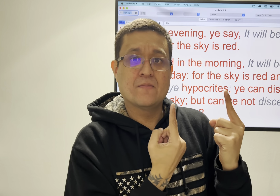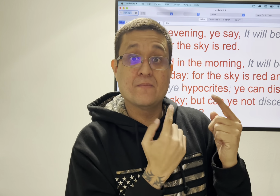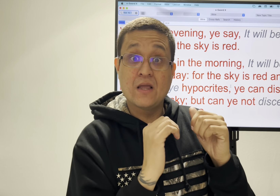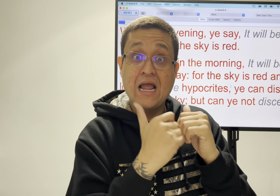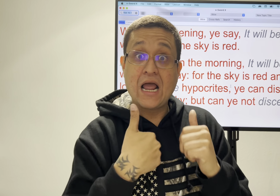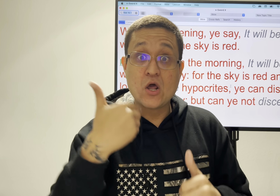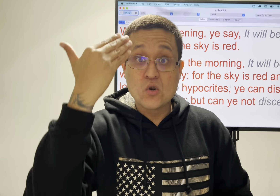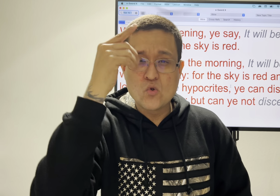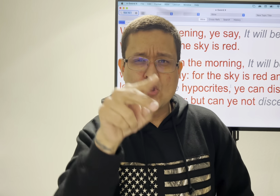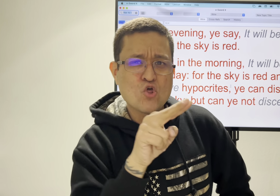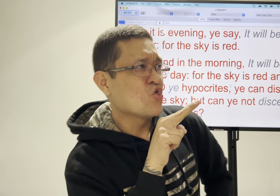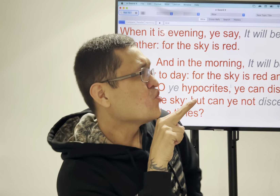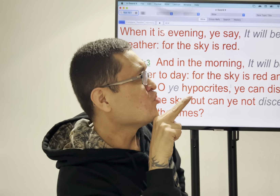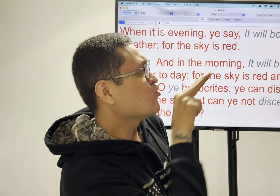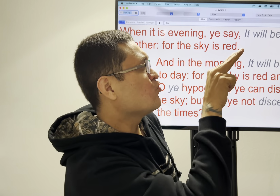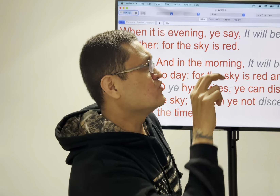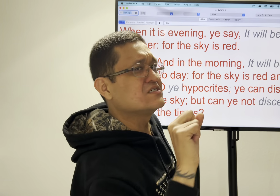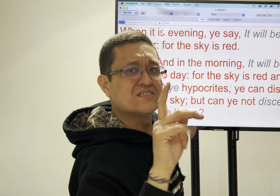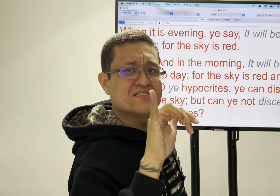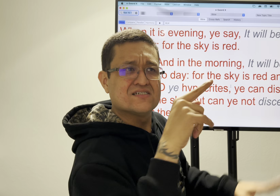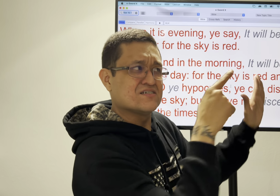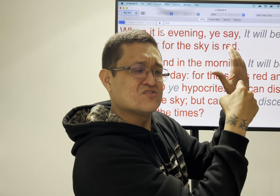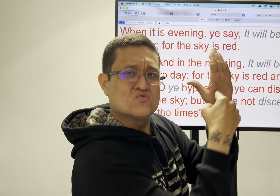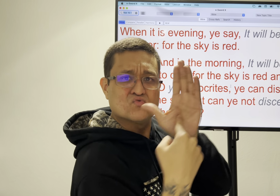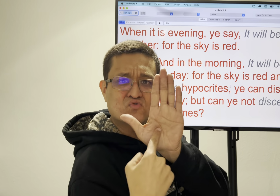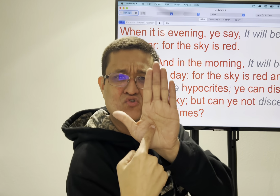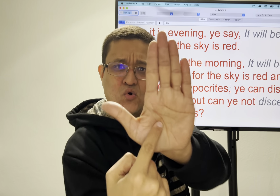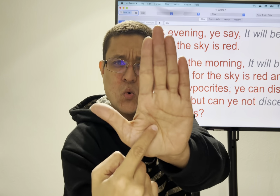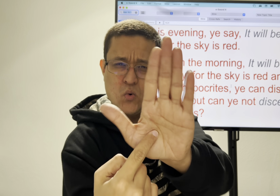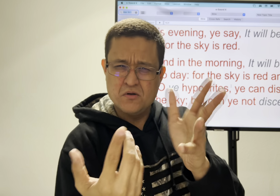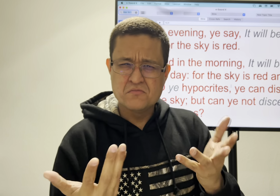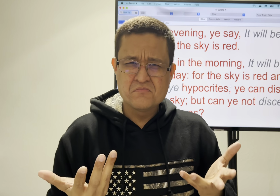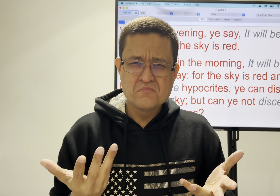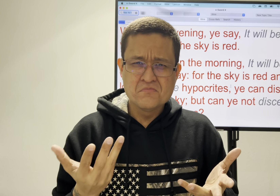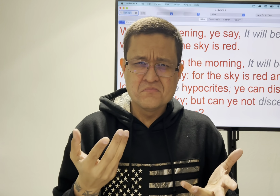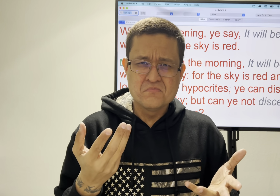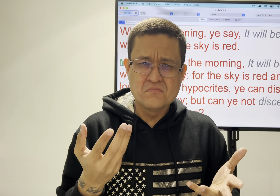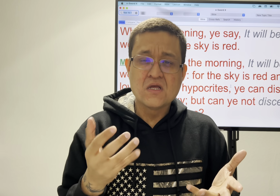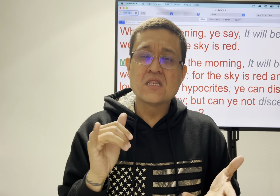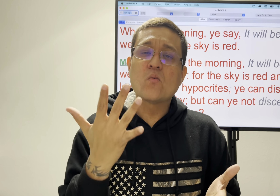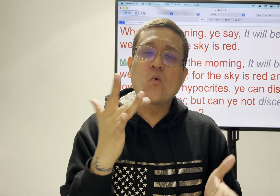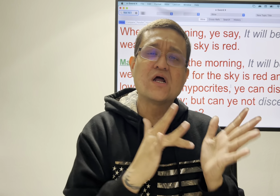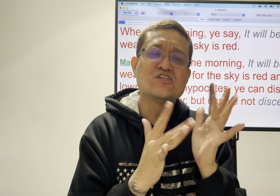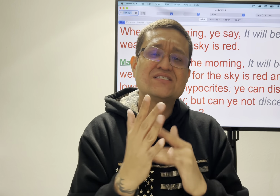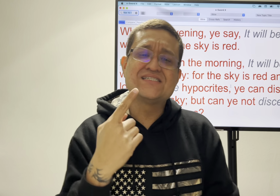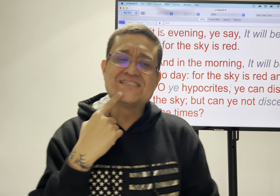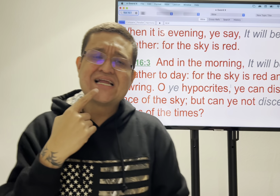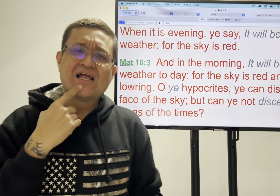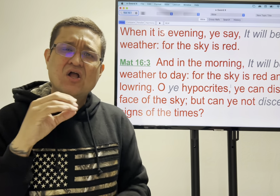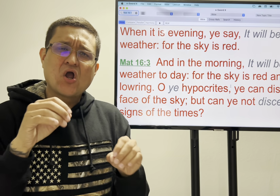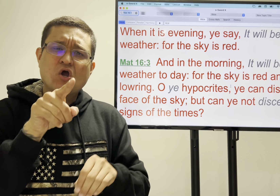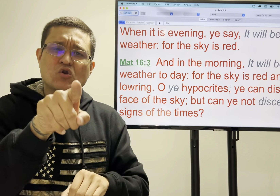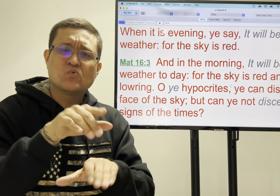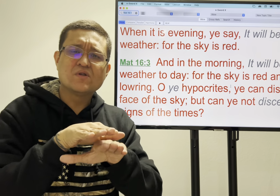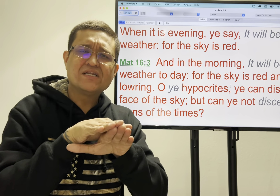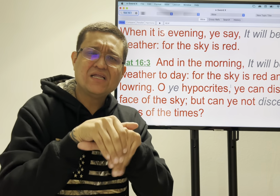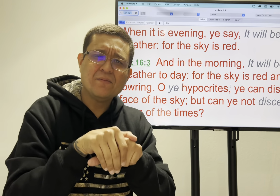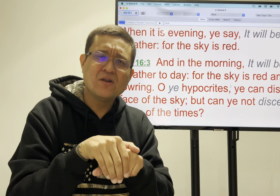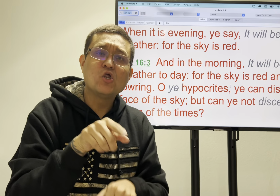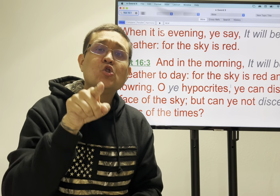They could tell when rain was going to be coming. And that was a sign. So why did Jesus say, oh,